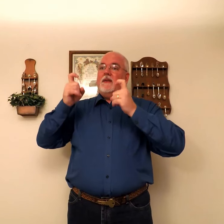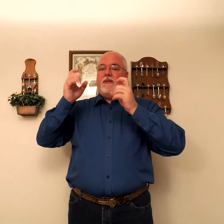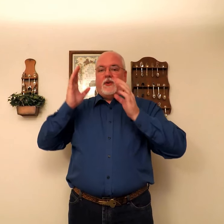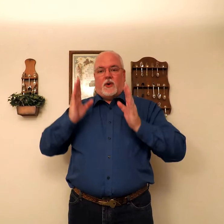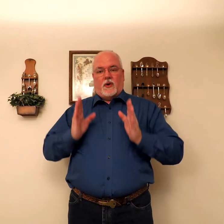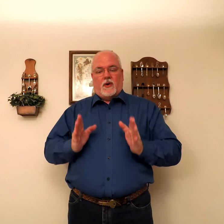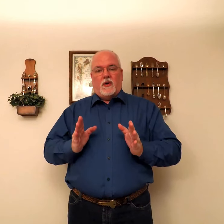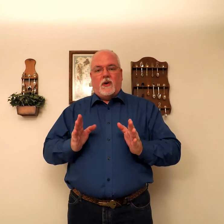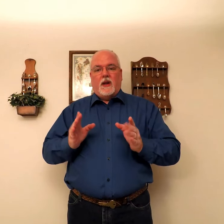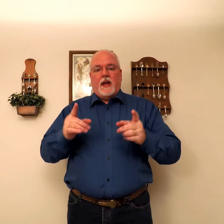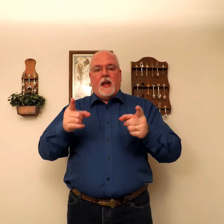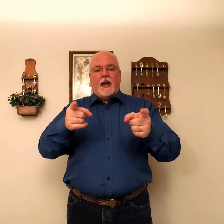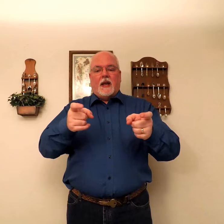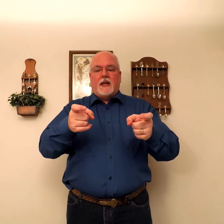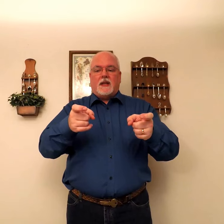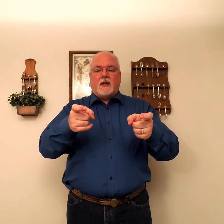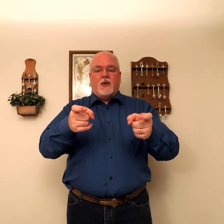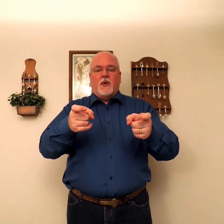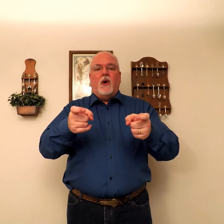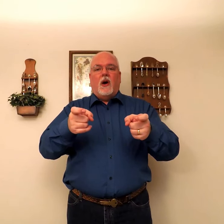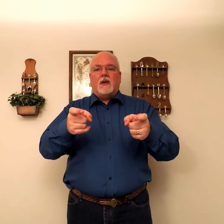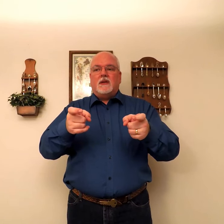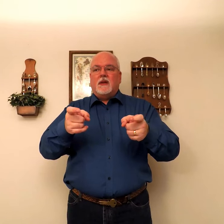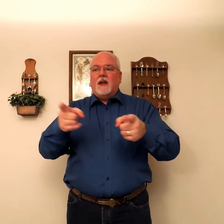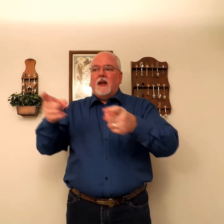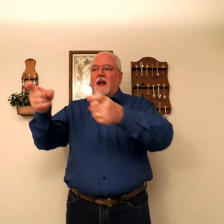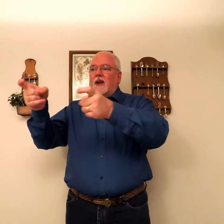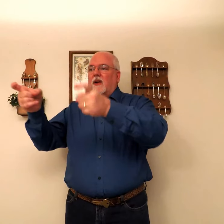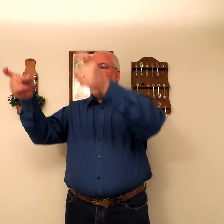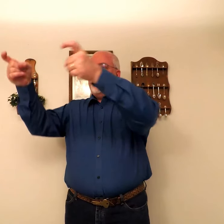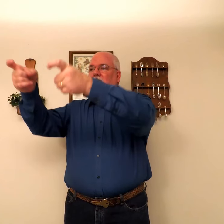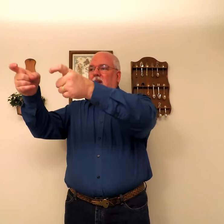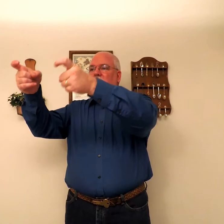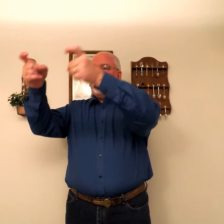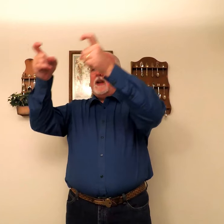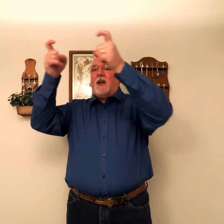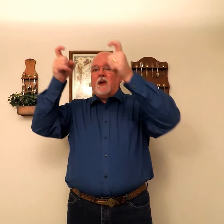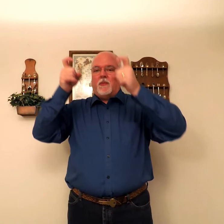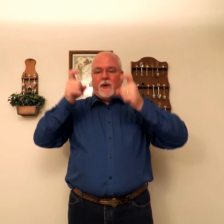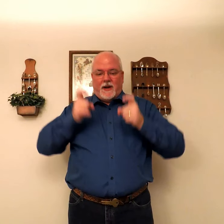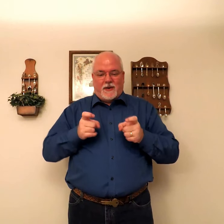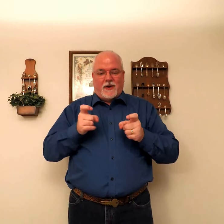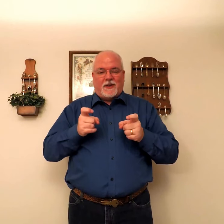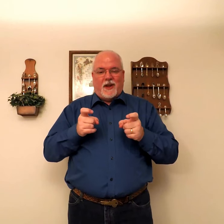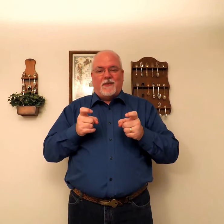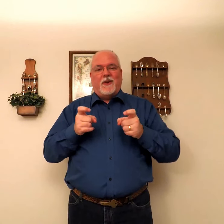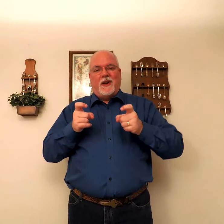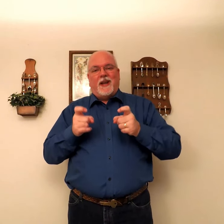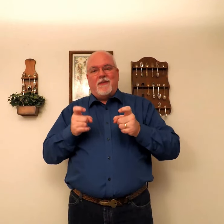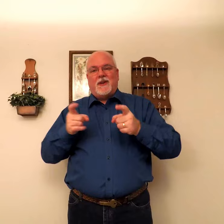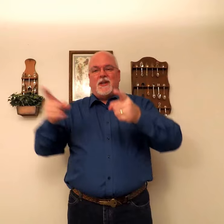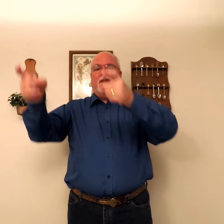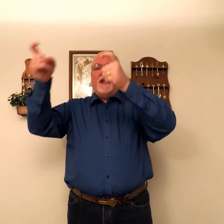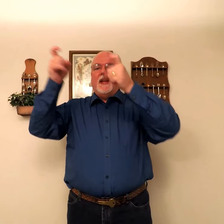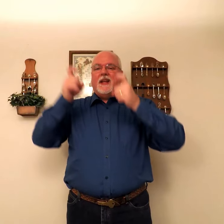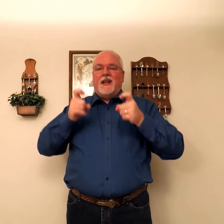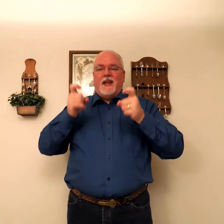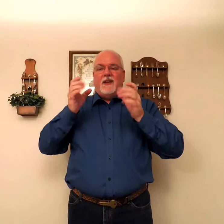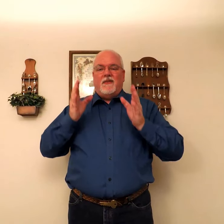Giver. It's two hooks. You're going to hook into it. And you're going bring it to yourself. You're going to give it to yourself. Give.